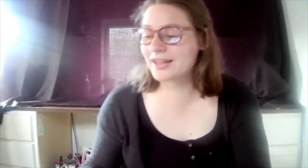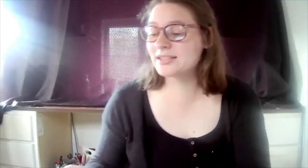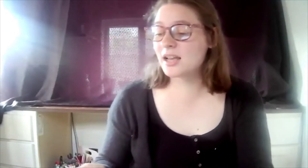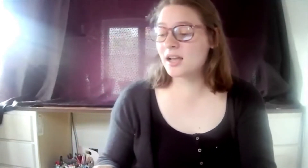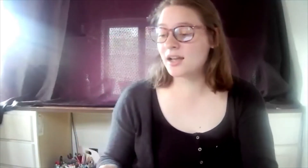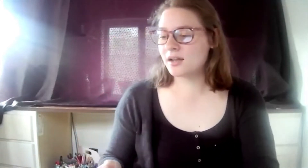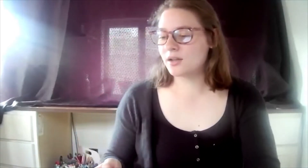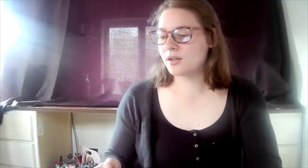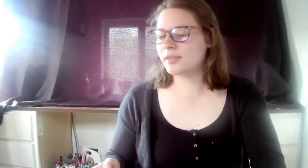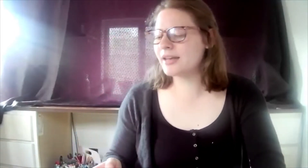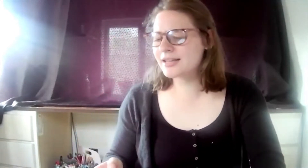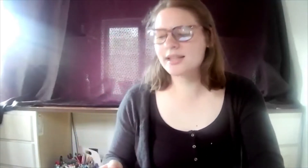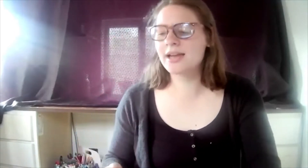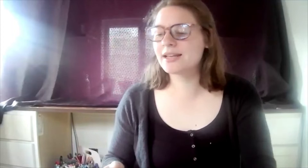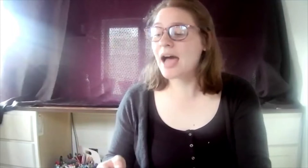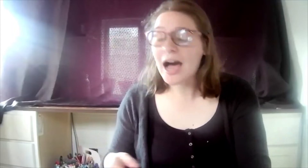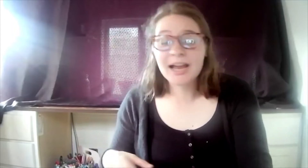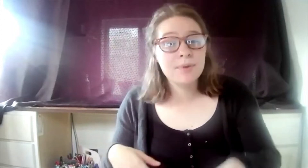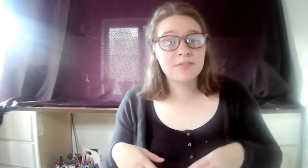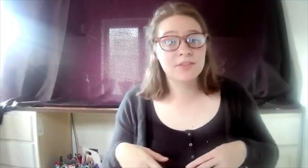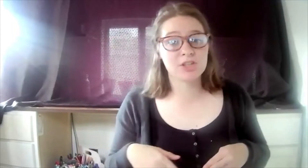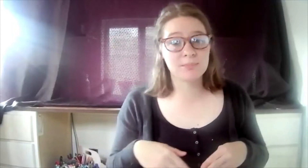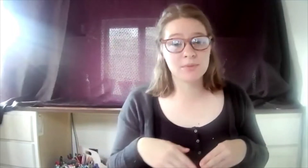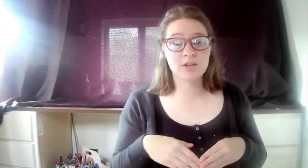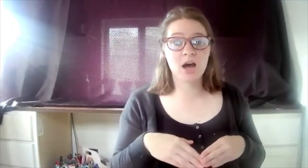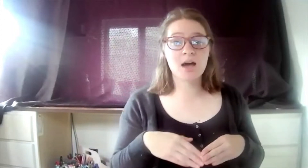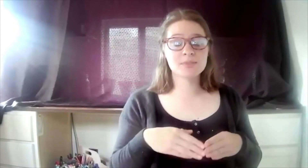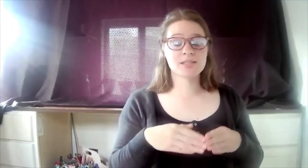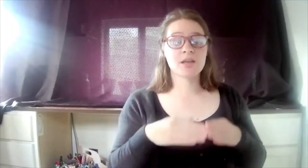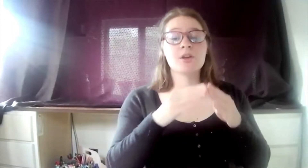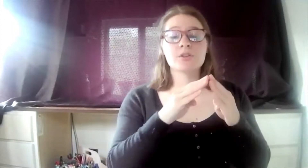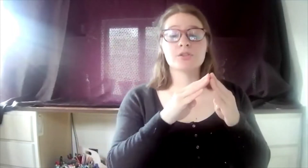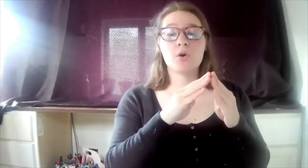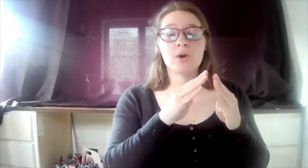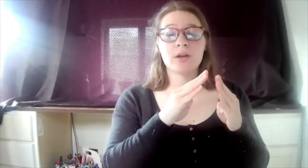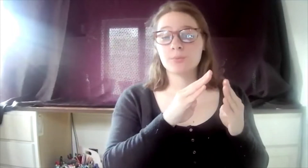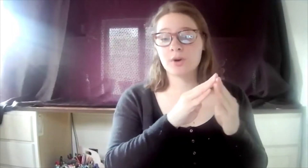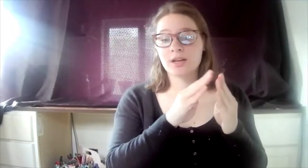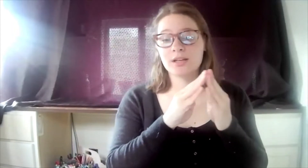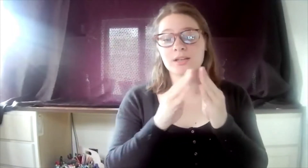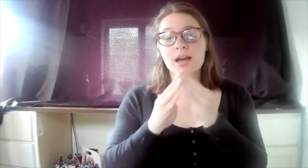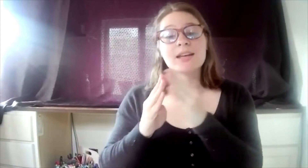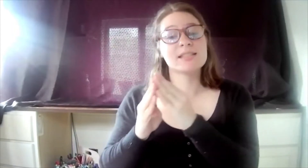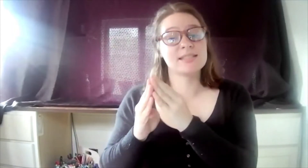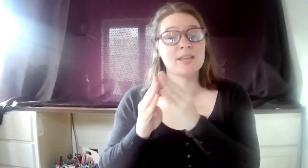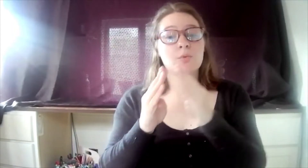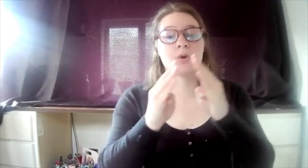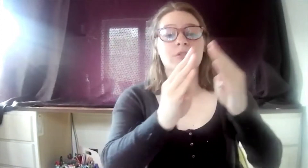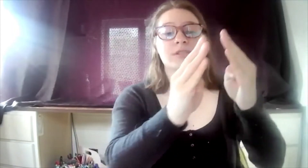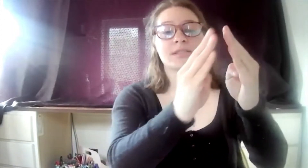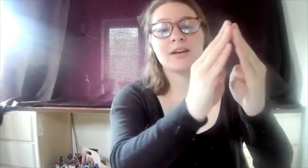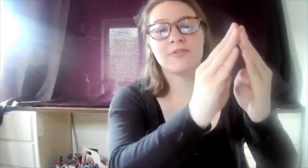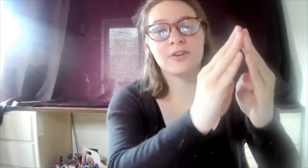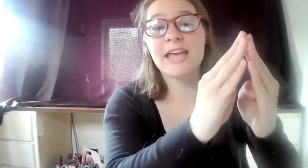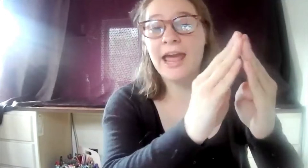And the next line is high above the chimney top. So we're going to kind of say the word sign for